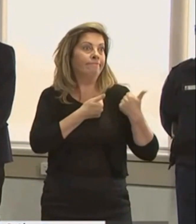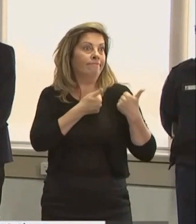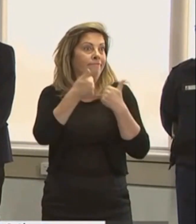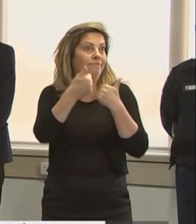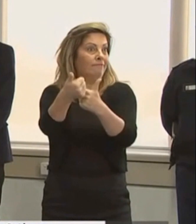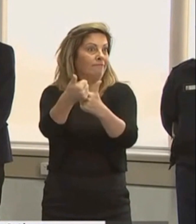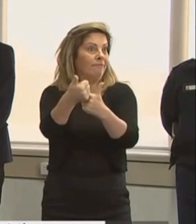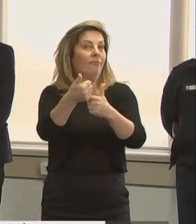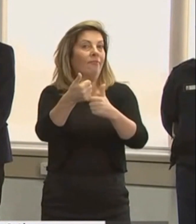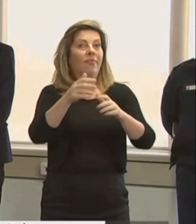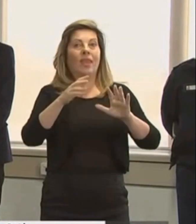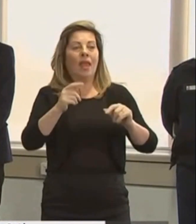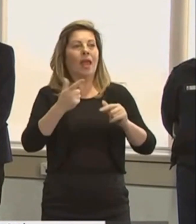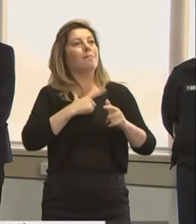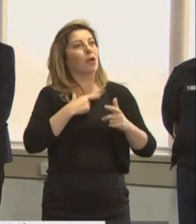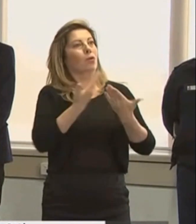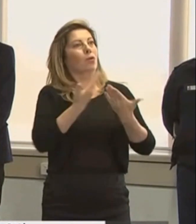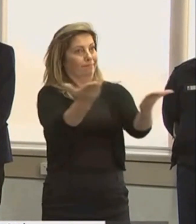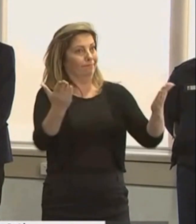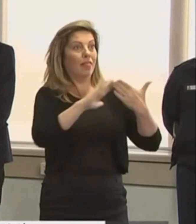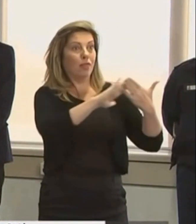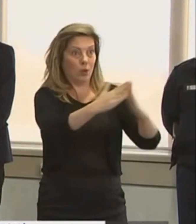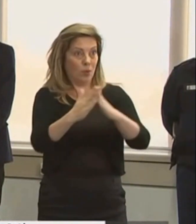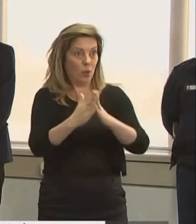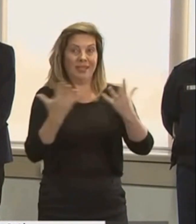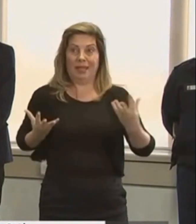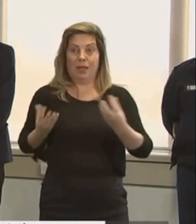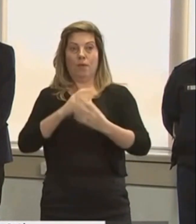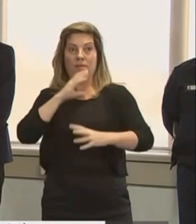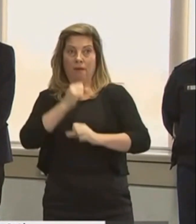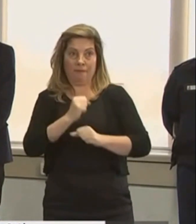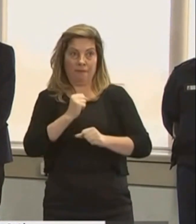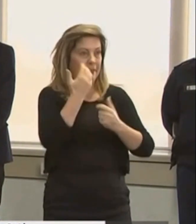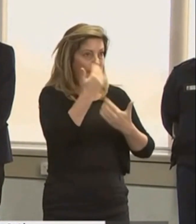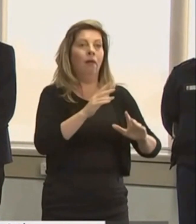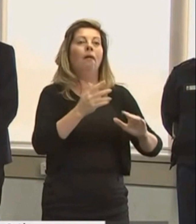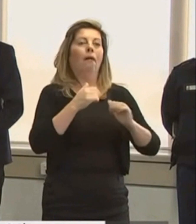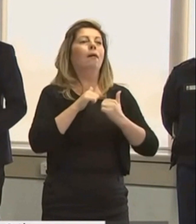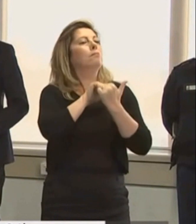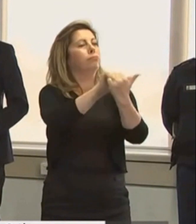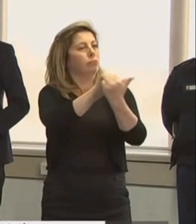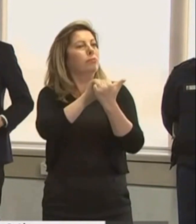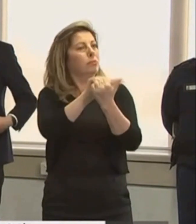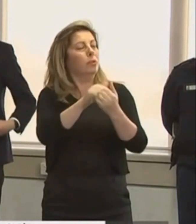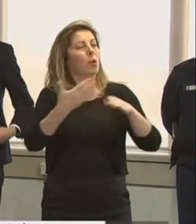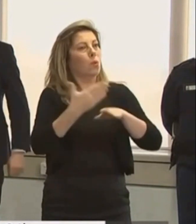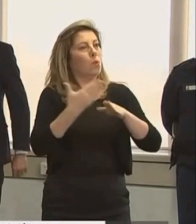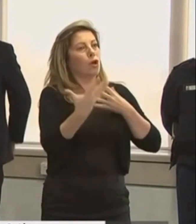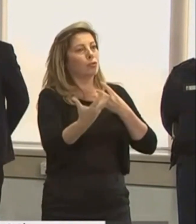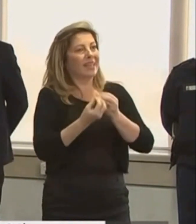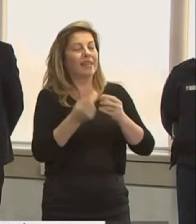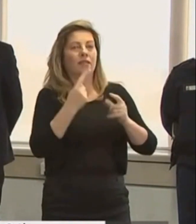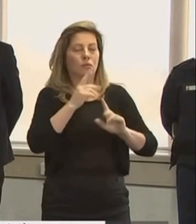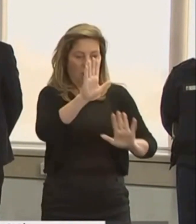that the community have been partners with the government in making sure that the slightest bit of anything like a cough or a cold or